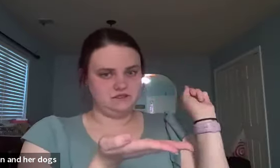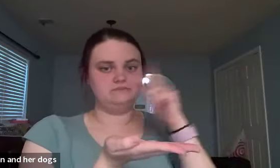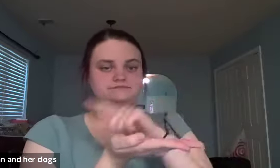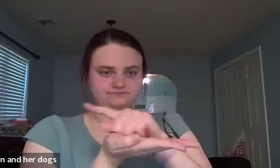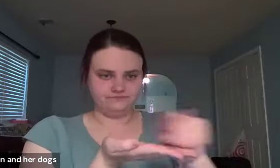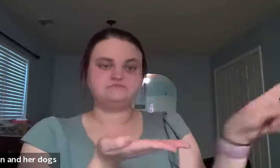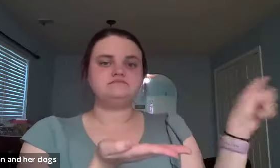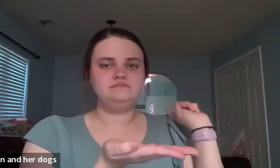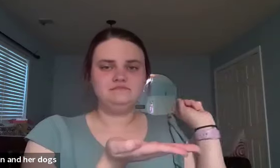week.